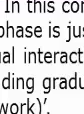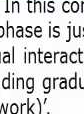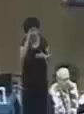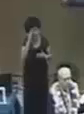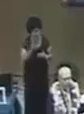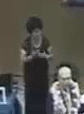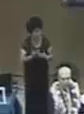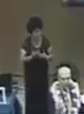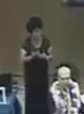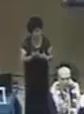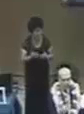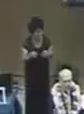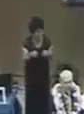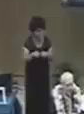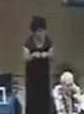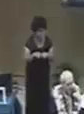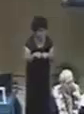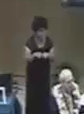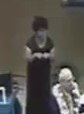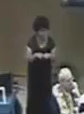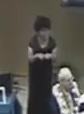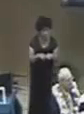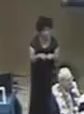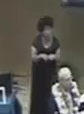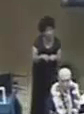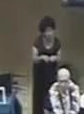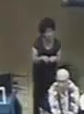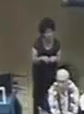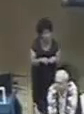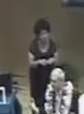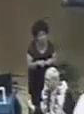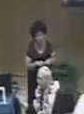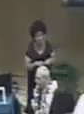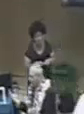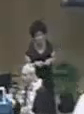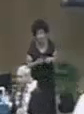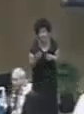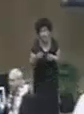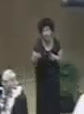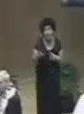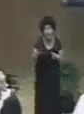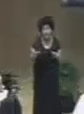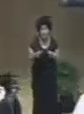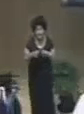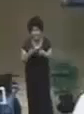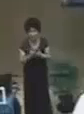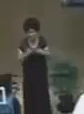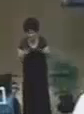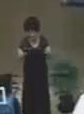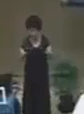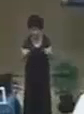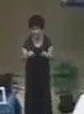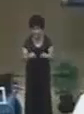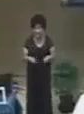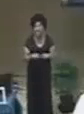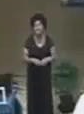they're discerning, but they're just in this online space. What do I do in this online space? How do I operate in this online space? Is it a